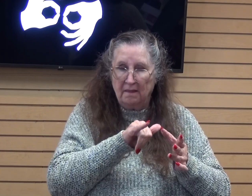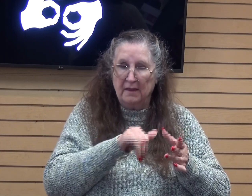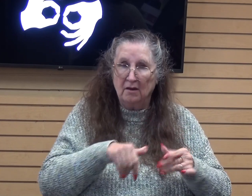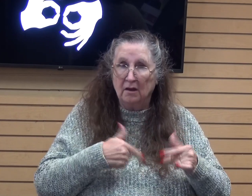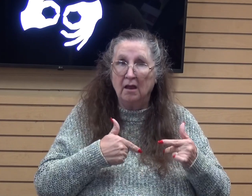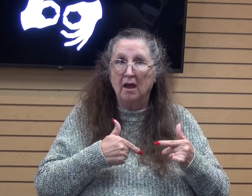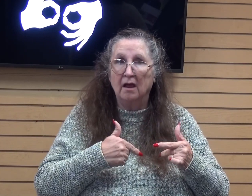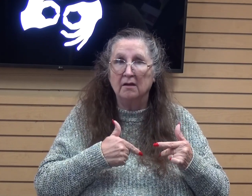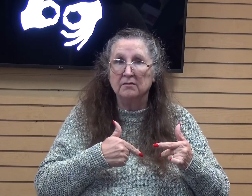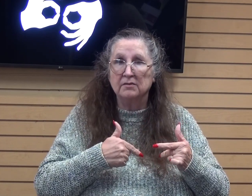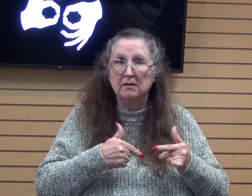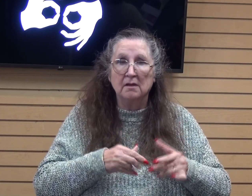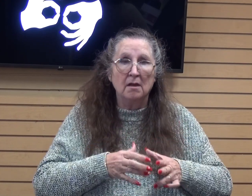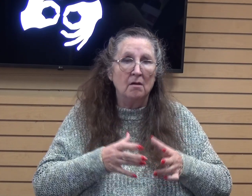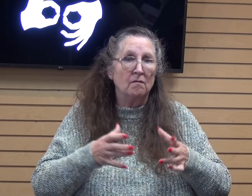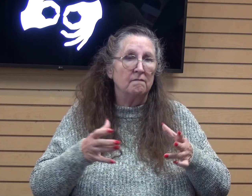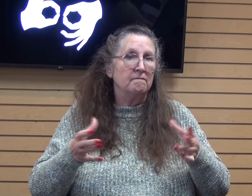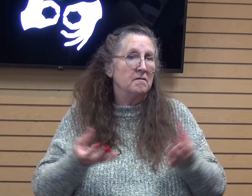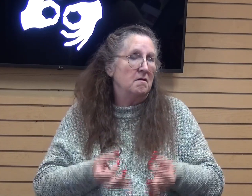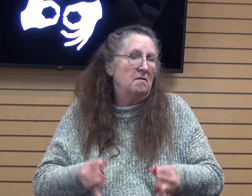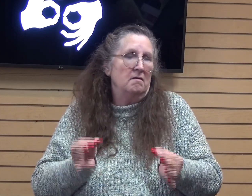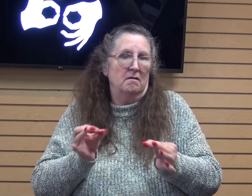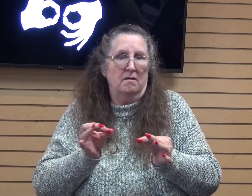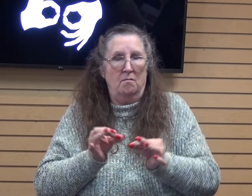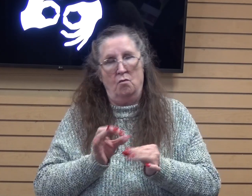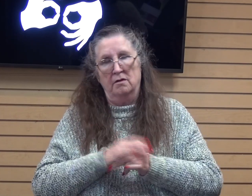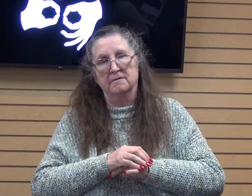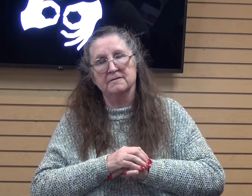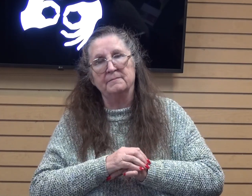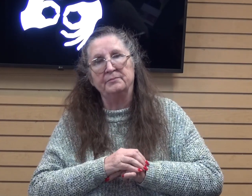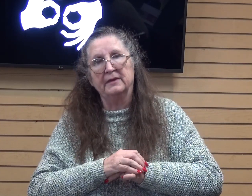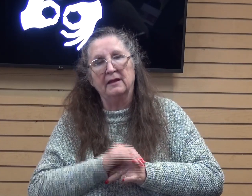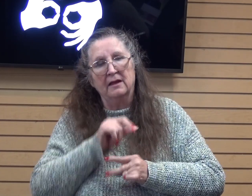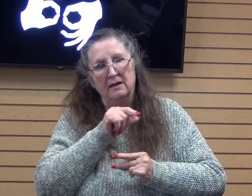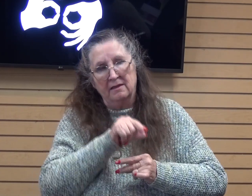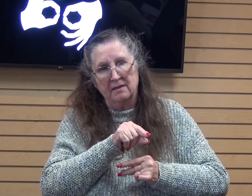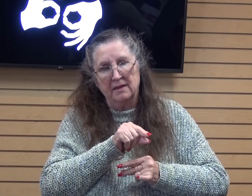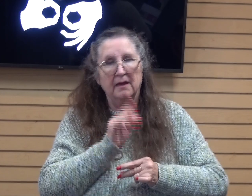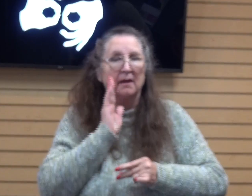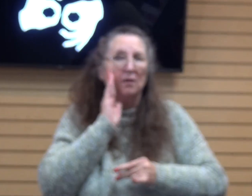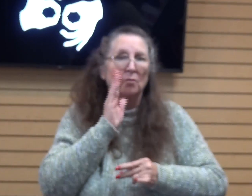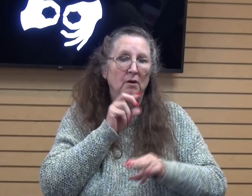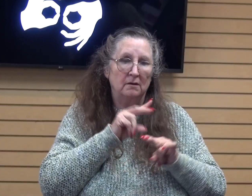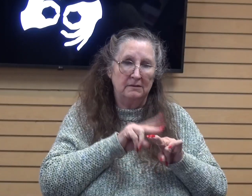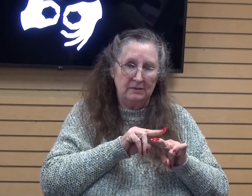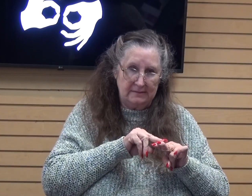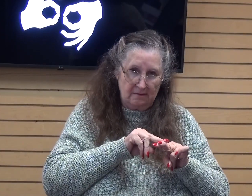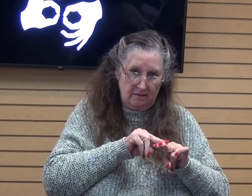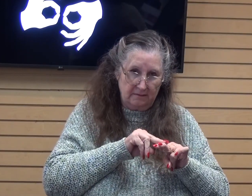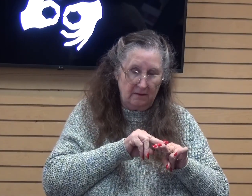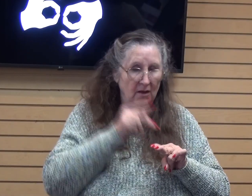are enormously valuable, that they, in fact, are the salt of the earth and the light of the